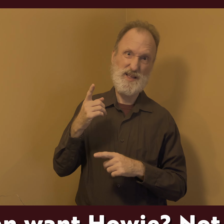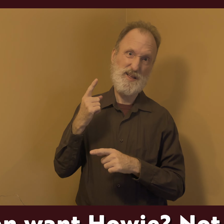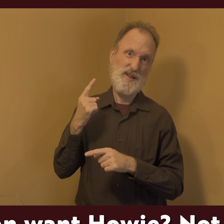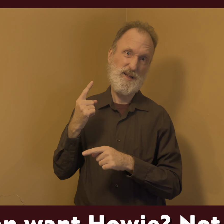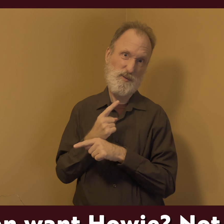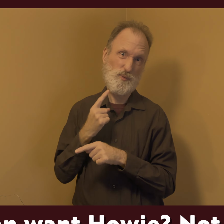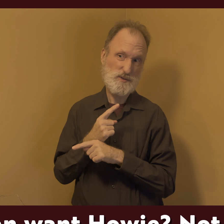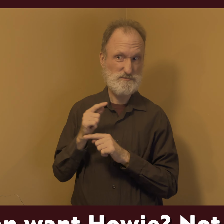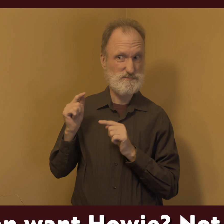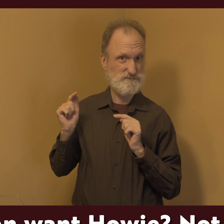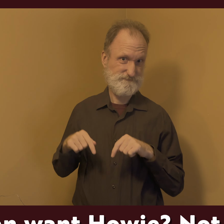there.